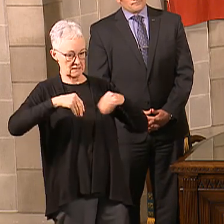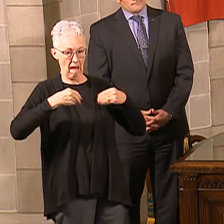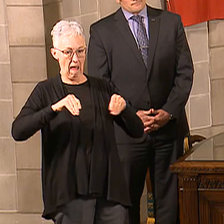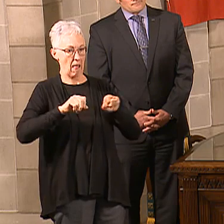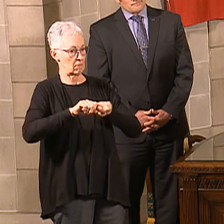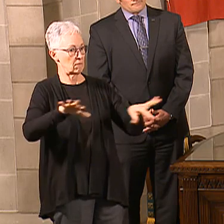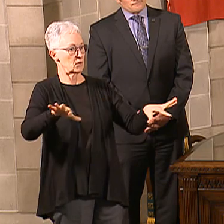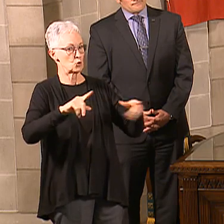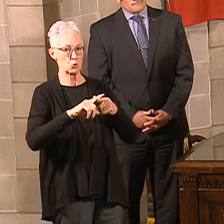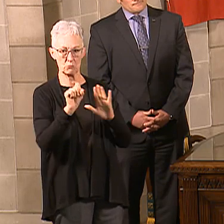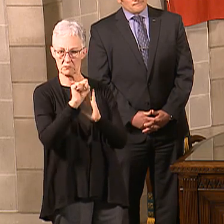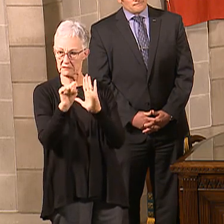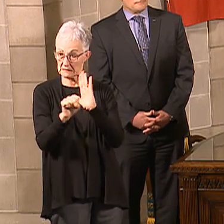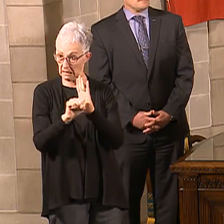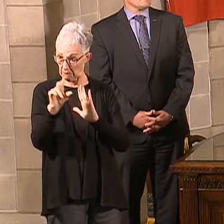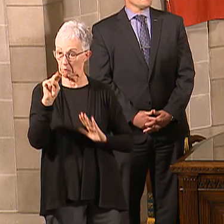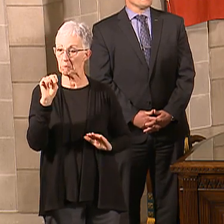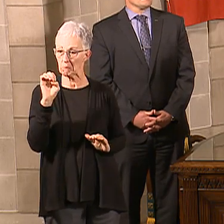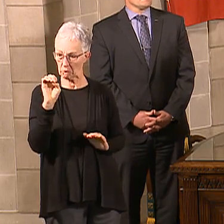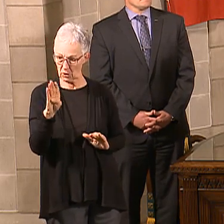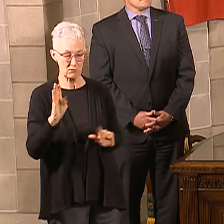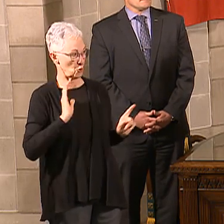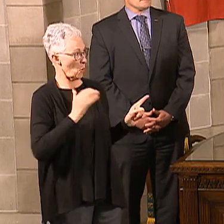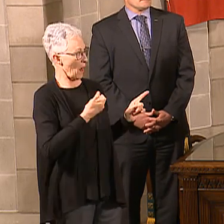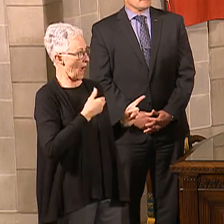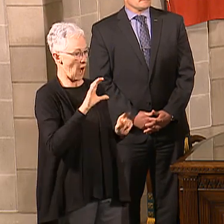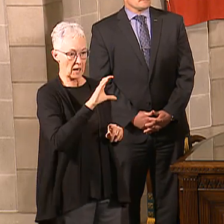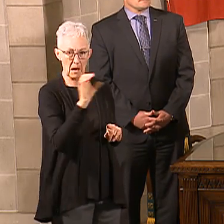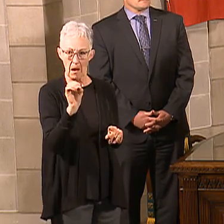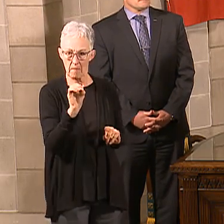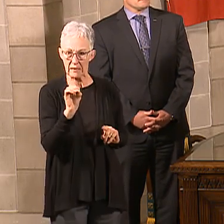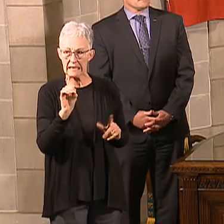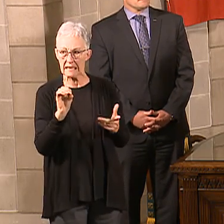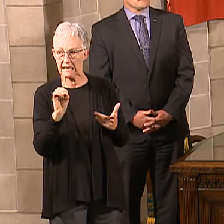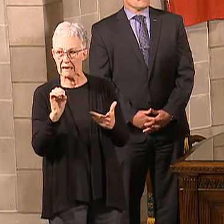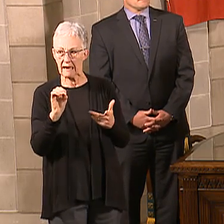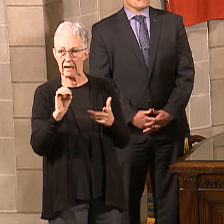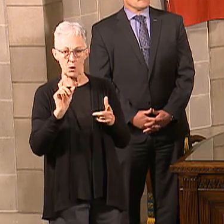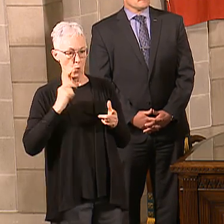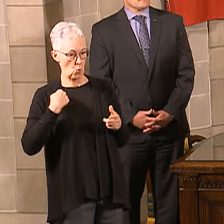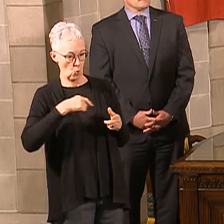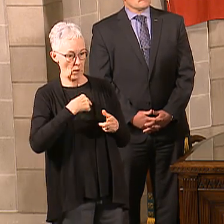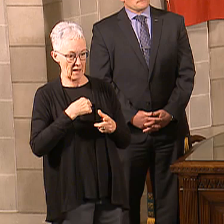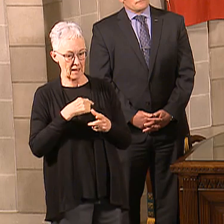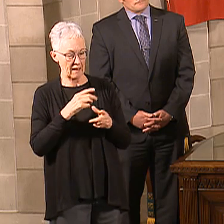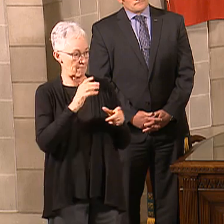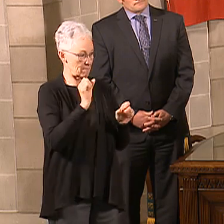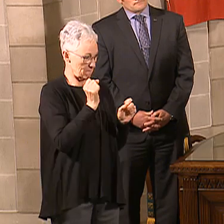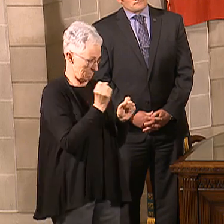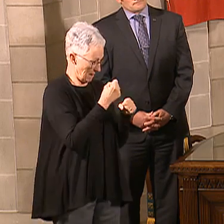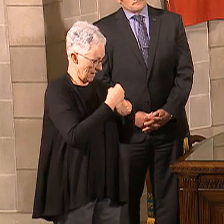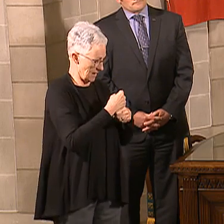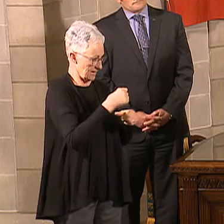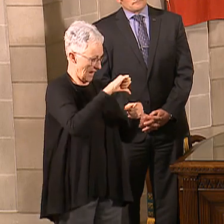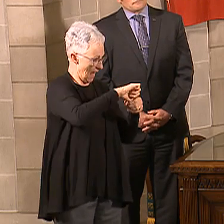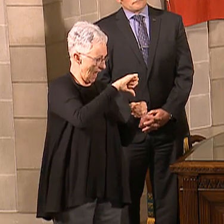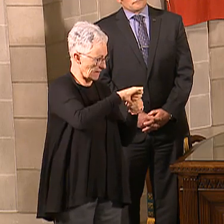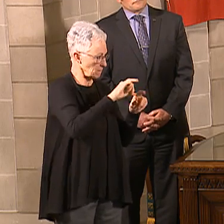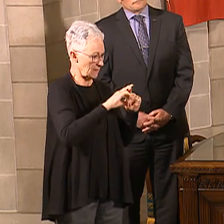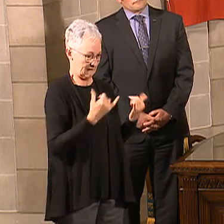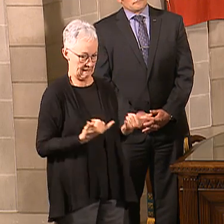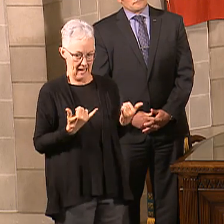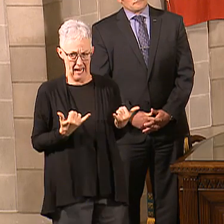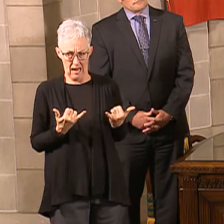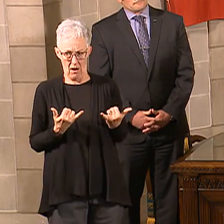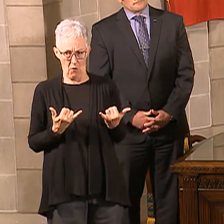company as well are there really to solve for some of those things. So while certainly we can see agriculture under pressure for a short period of time while